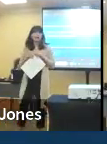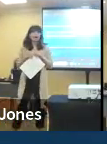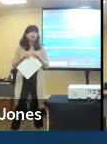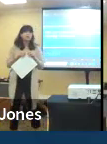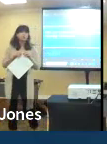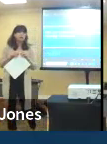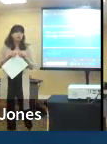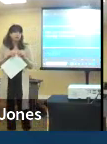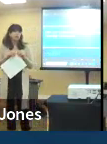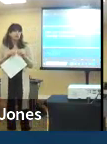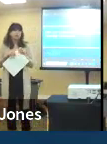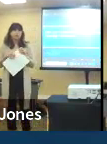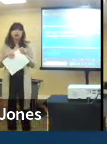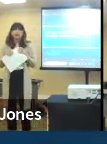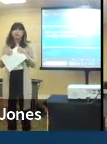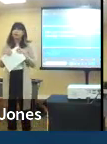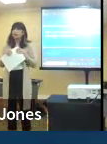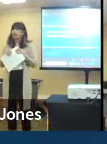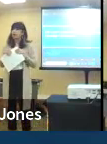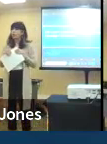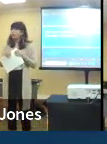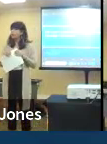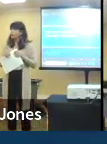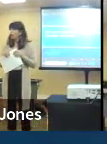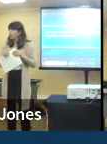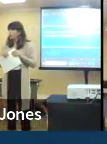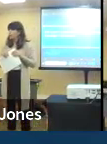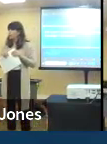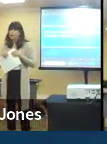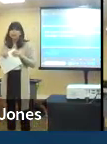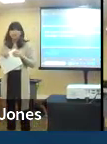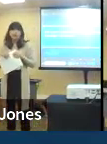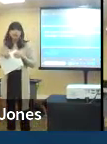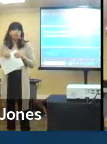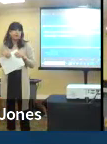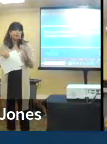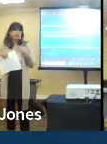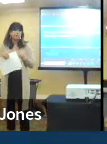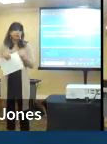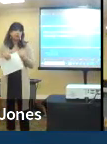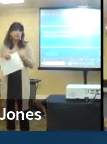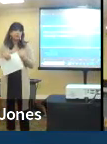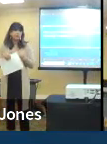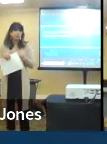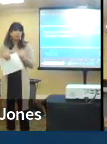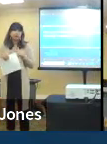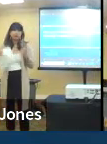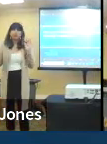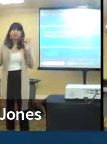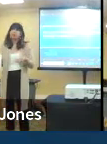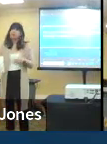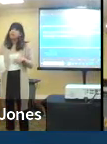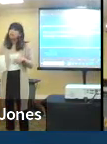And also, folks on Zoom, if you have a question or a comment you'd like to make via chat, you can send it to me, Jamie